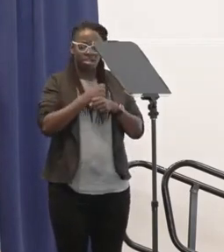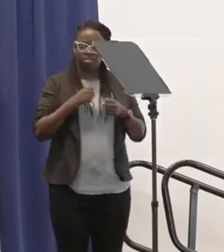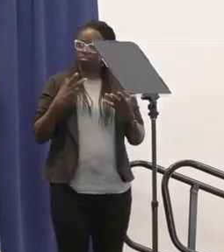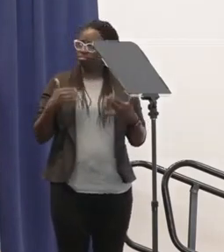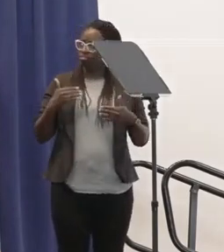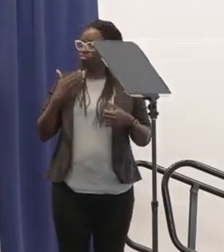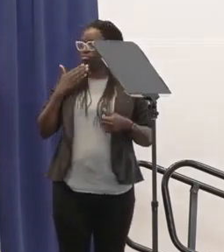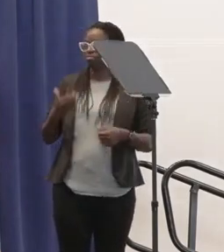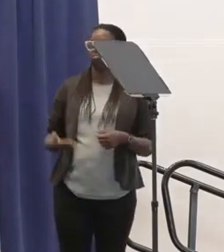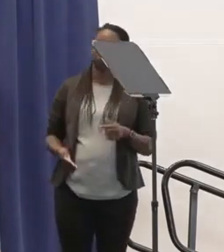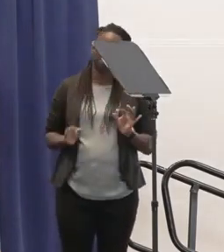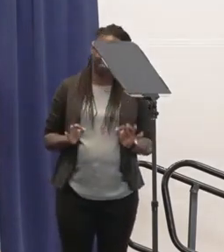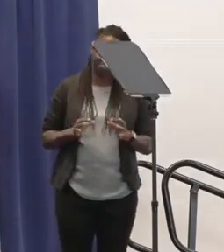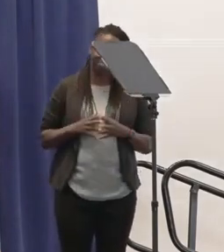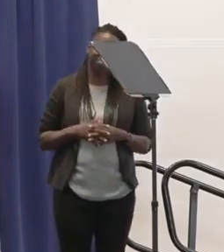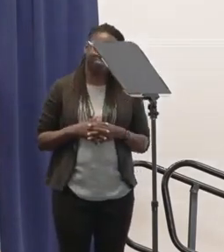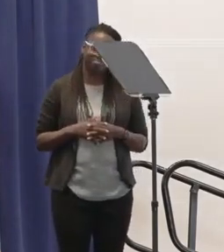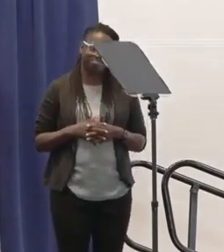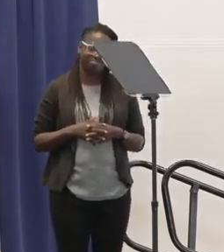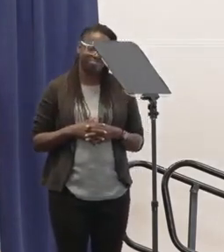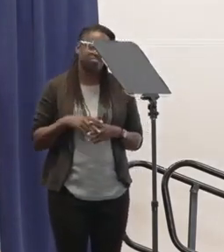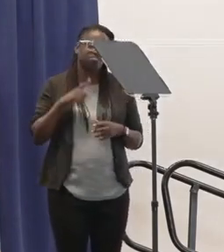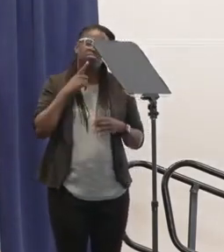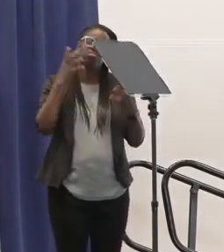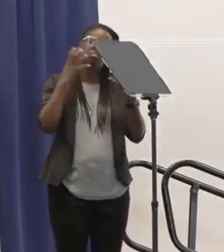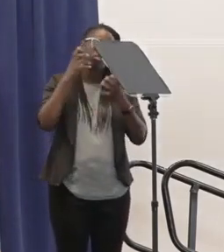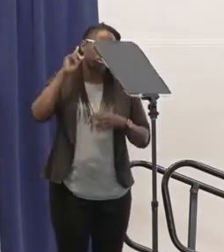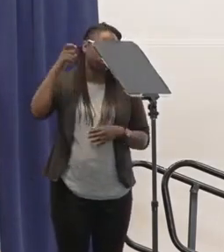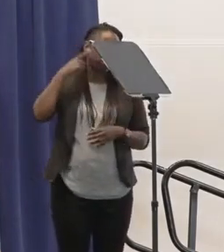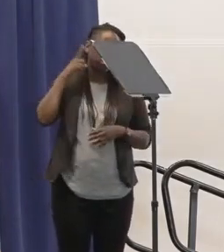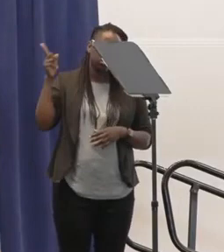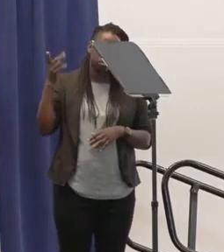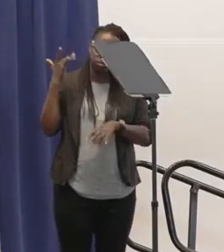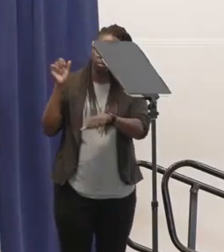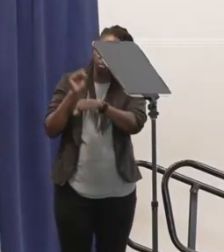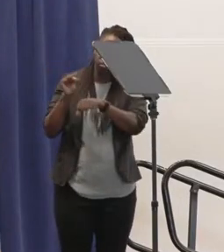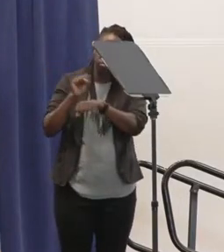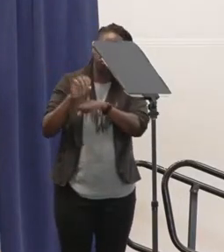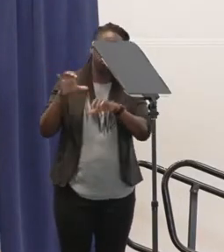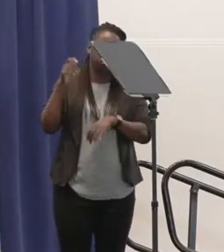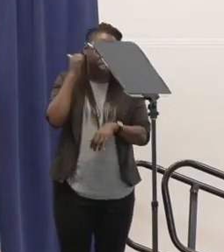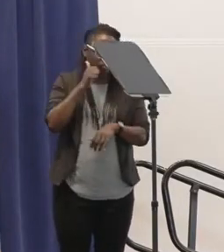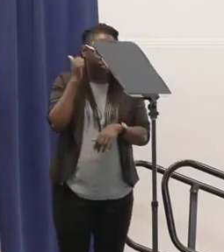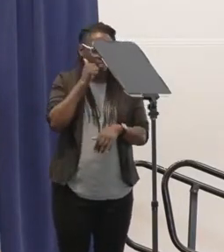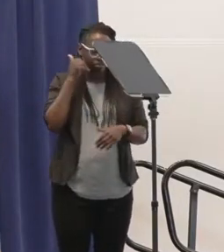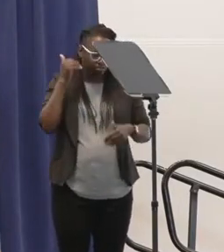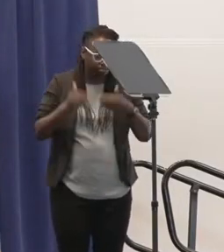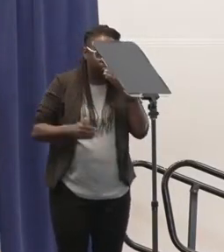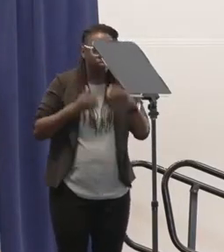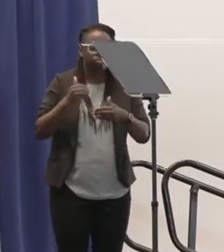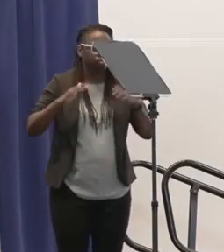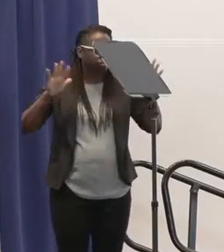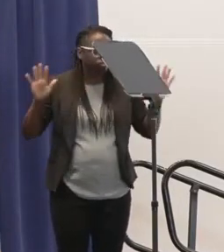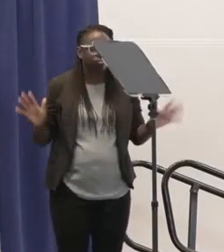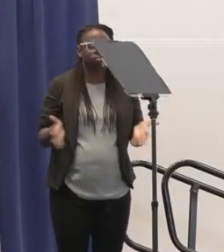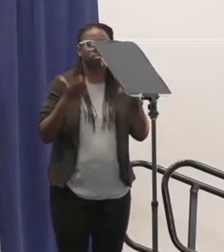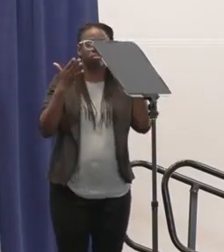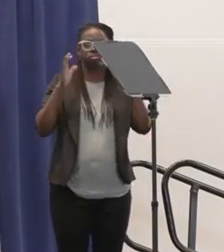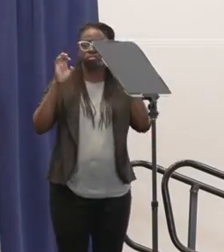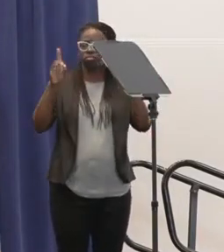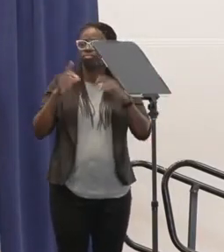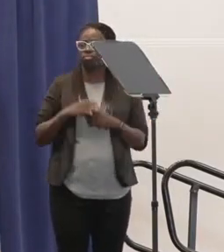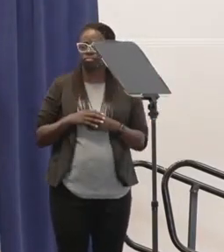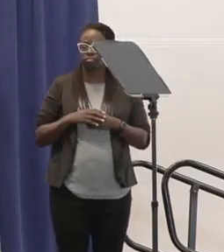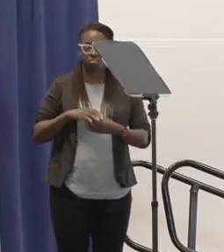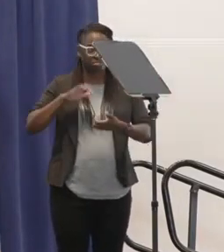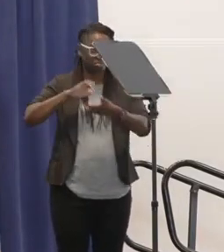our incredible governor for the work that she's doing every single day with her administration to advance these efforts. We do it in partnership and